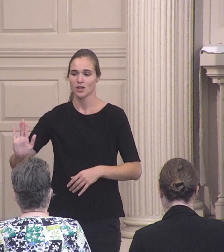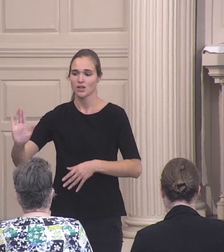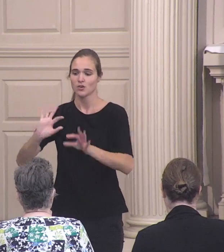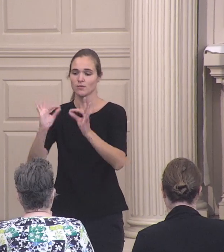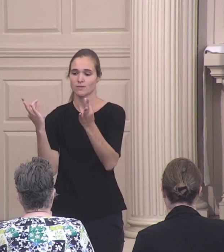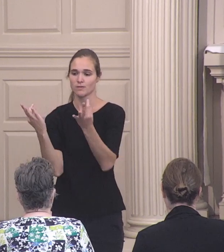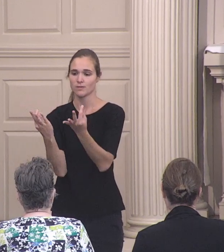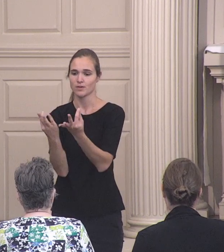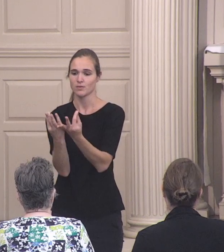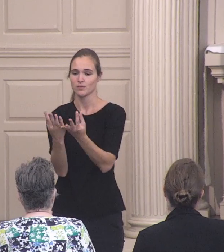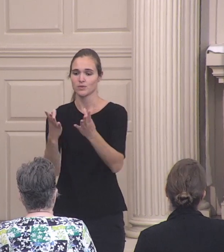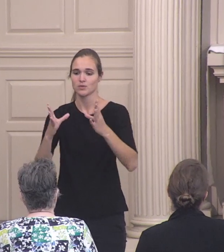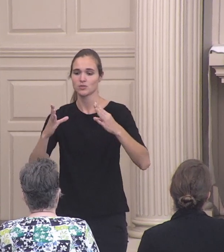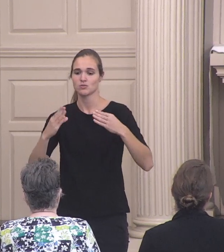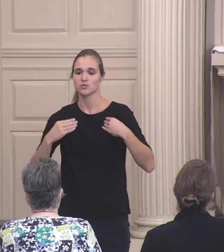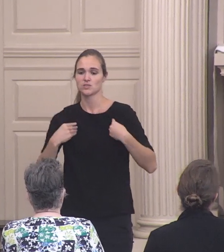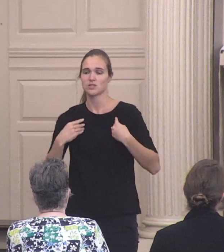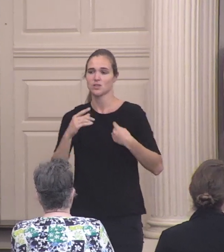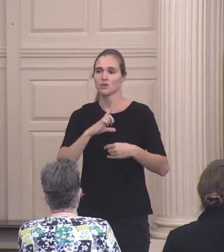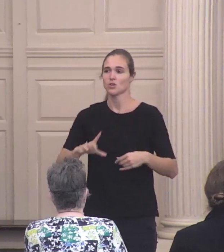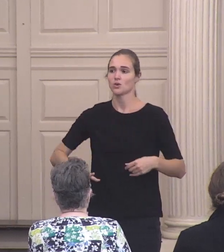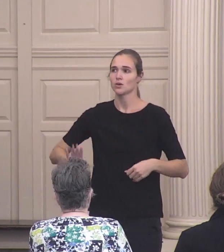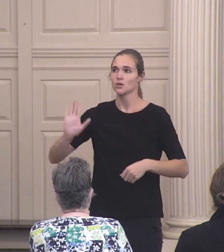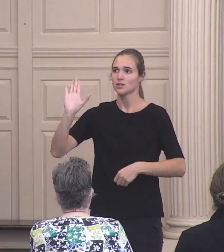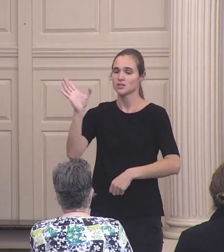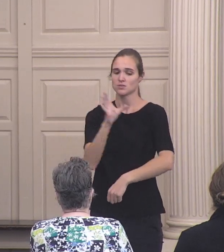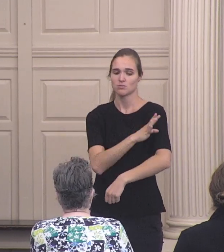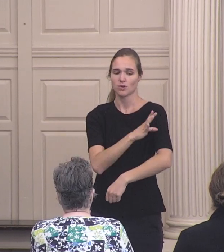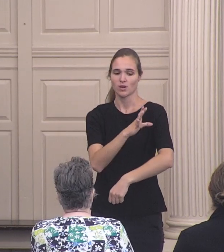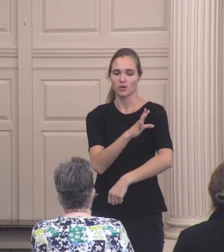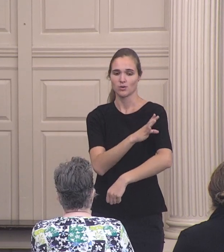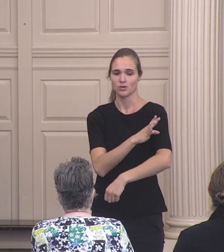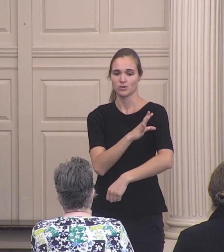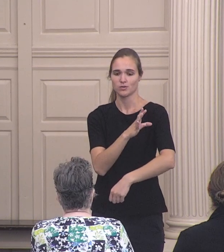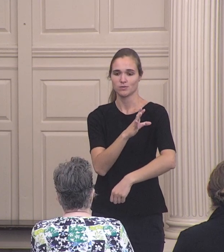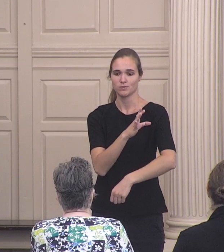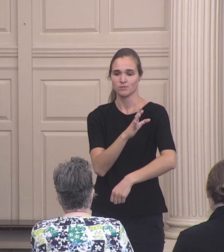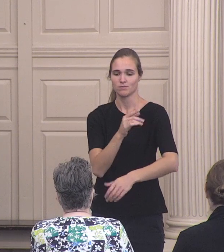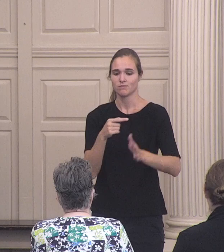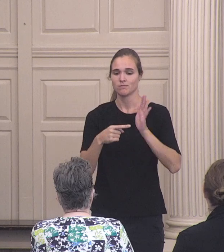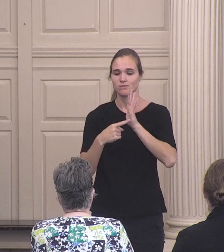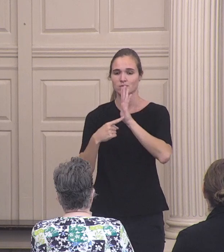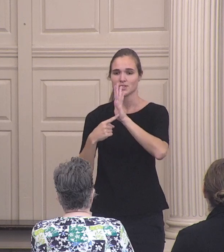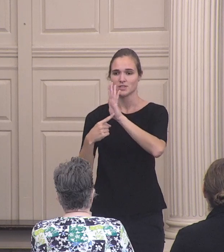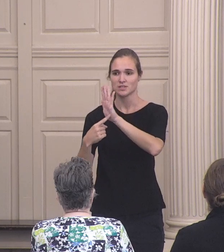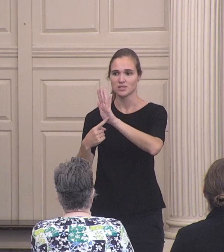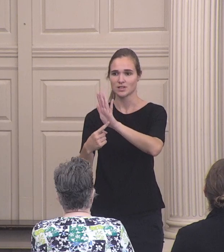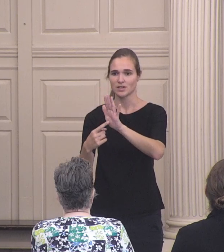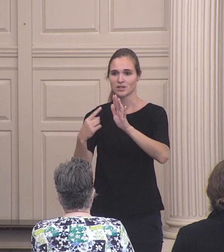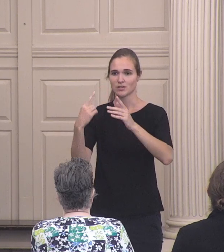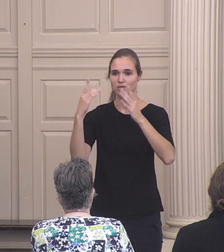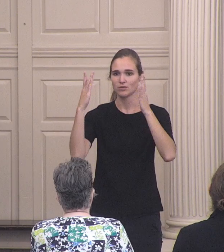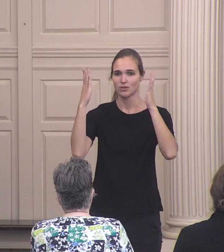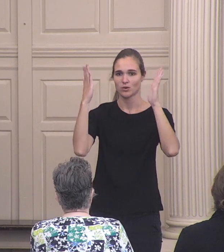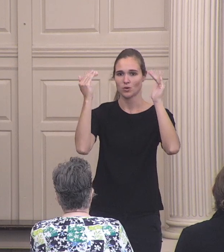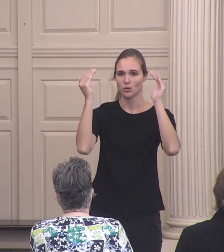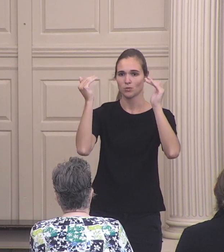ones the power of the Lord and become ever more a visible sign of compassion and hope for